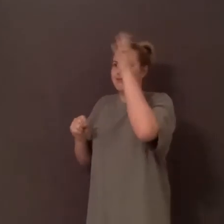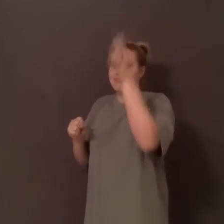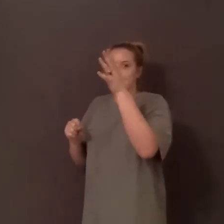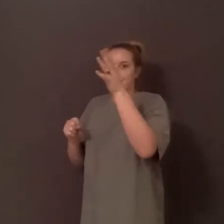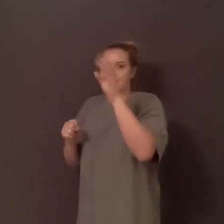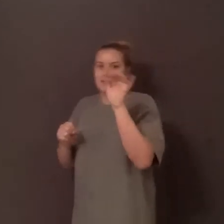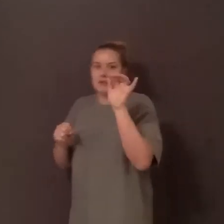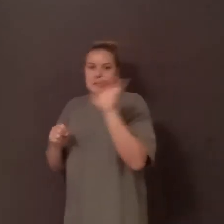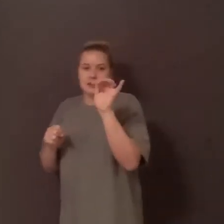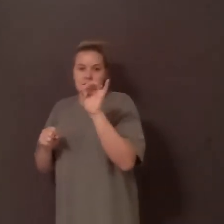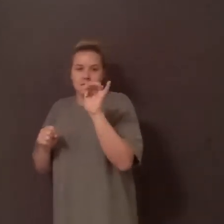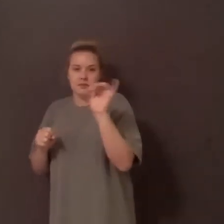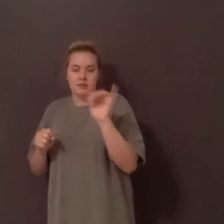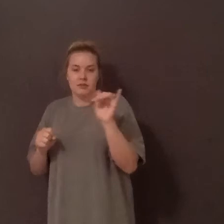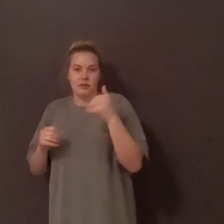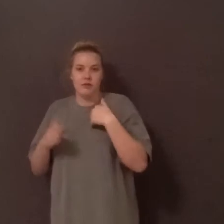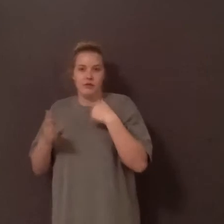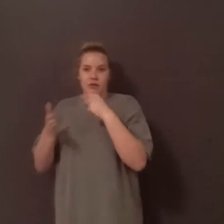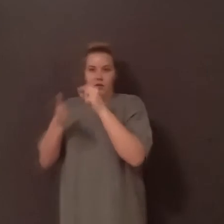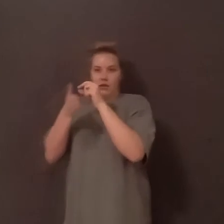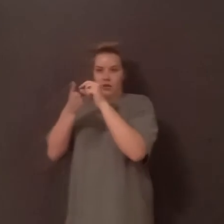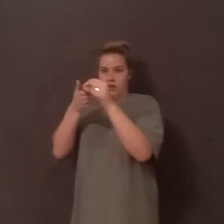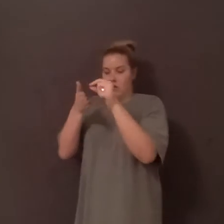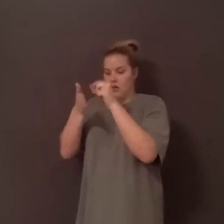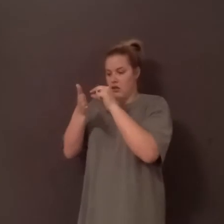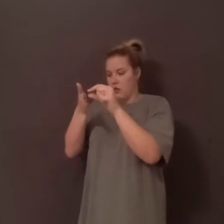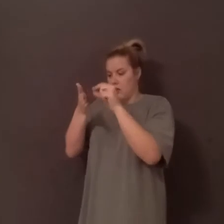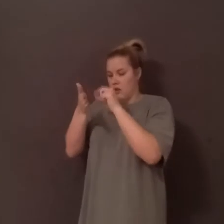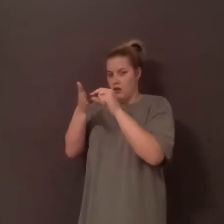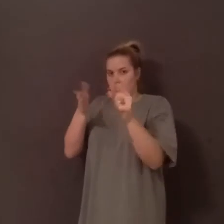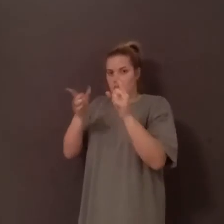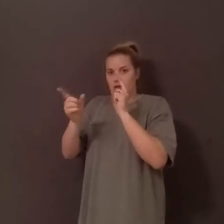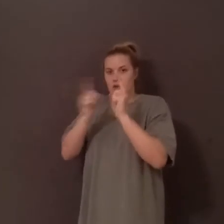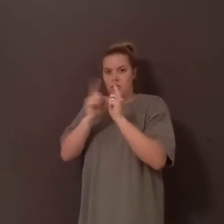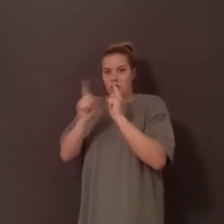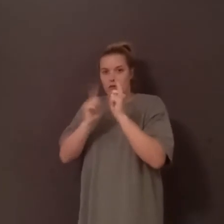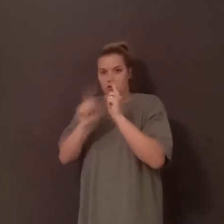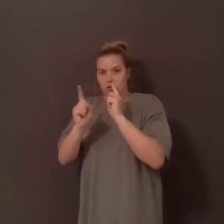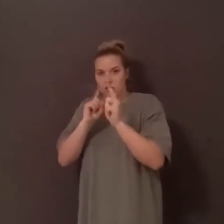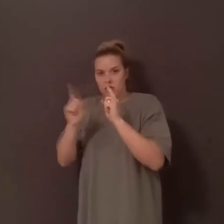using lines from that rare Ted Koppel interview to help Marty to cast him.